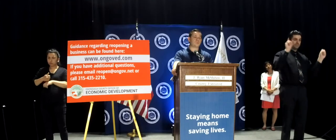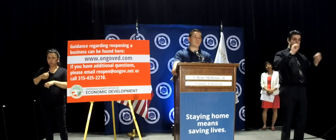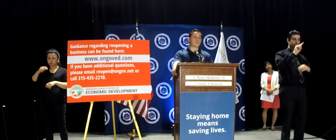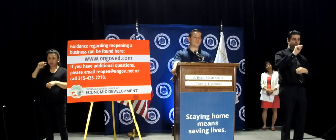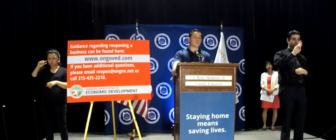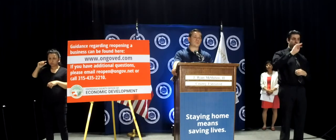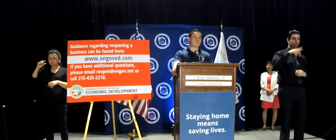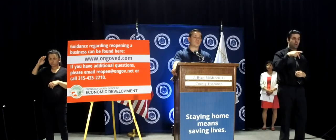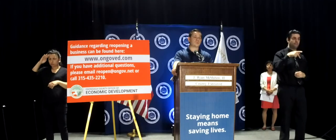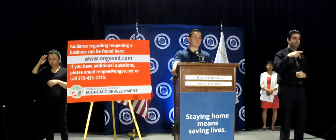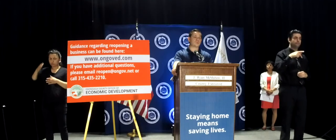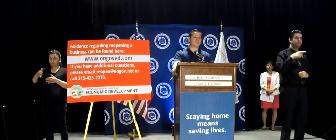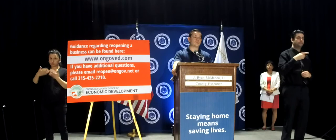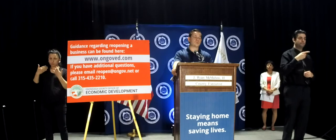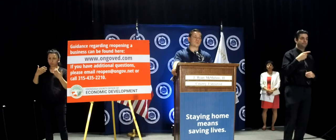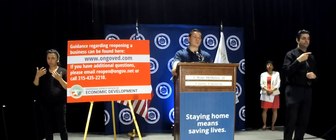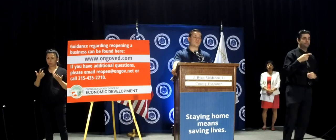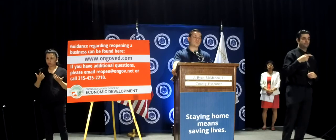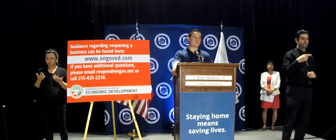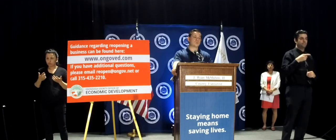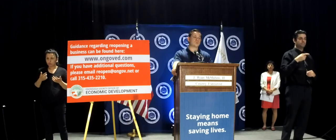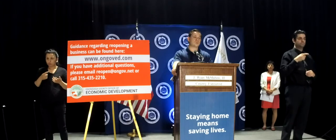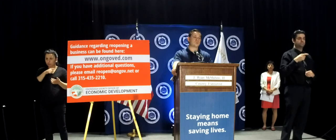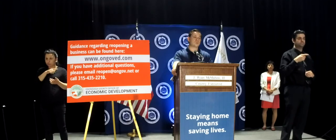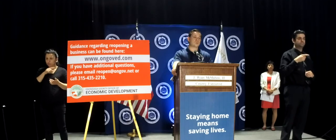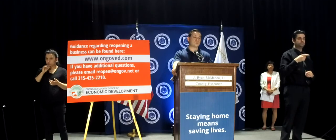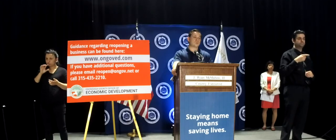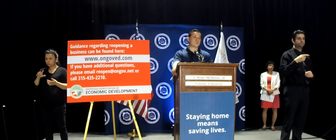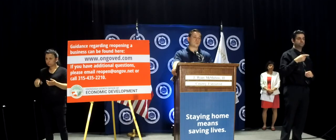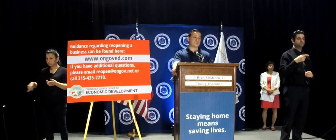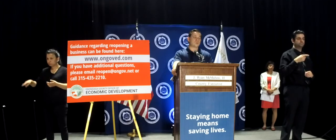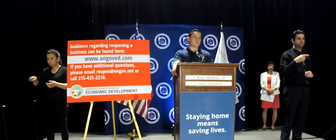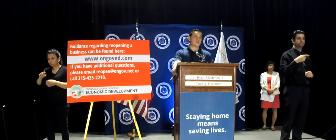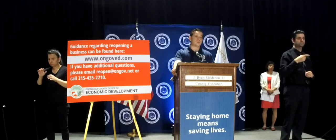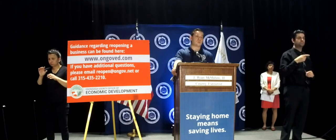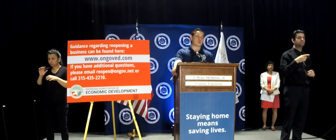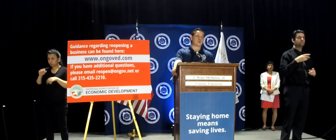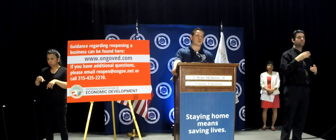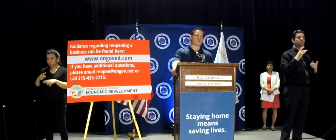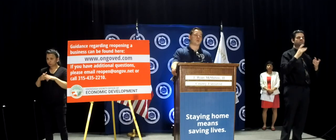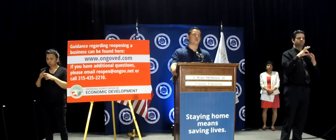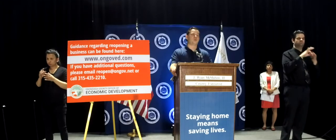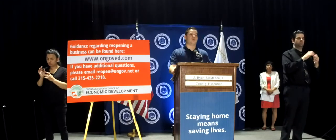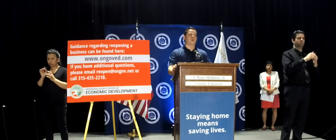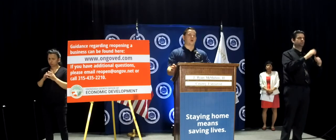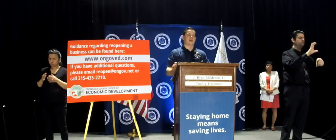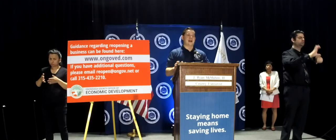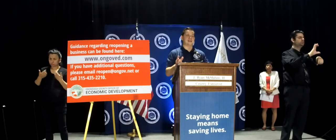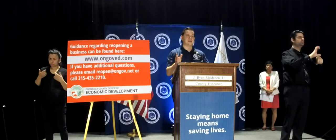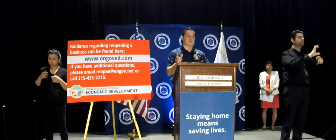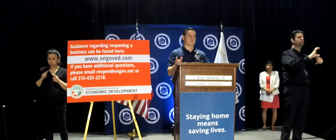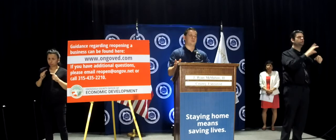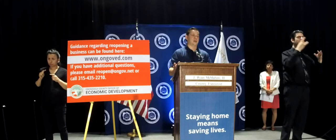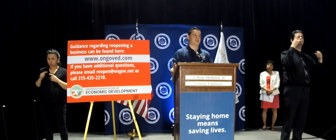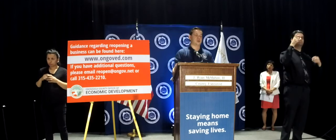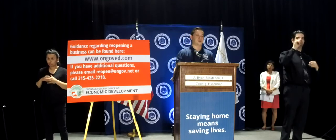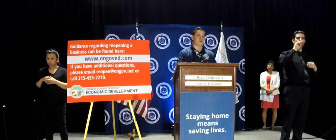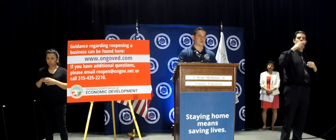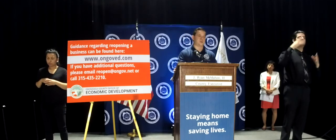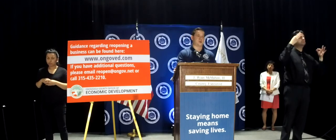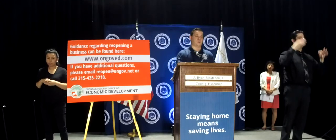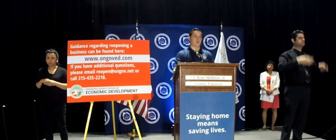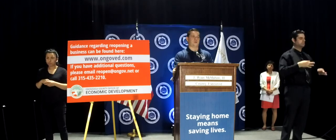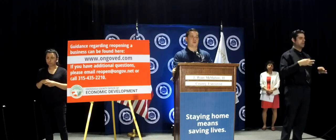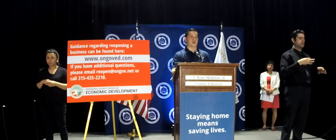you lead people of Onondaga County and lead churches in Onondaga County? We've put forward a concept on